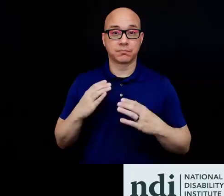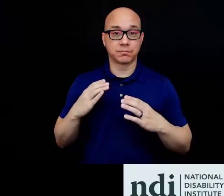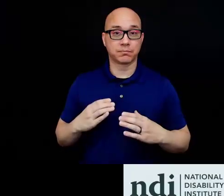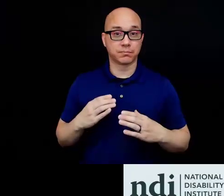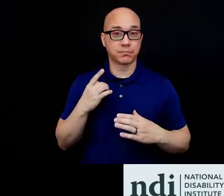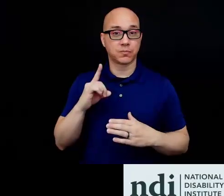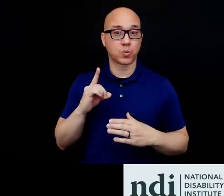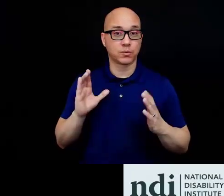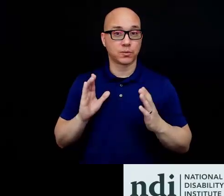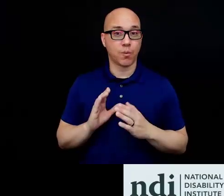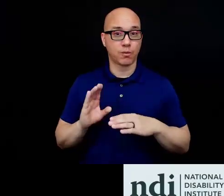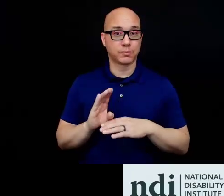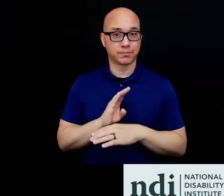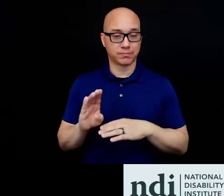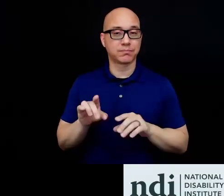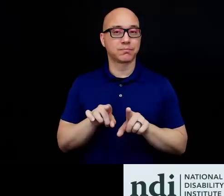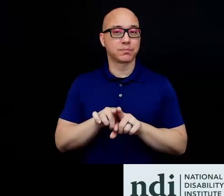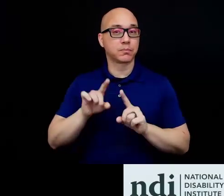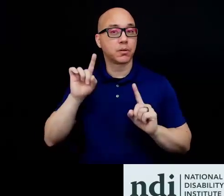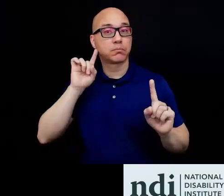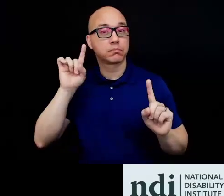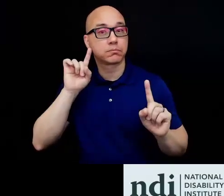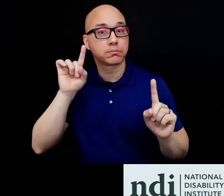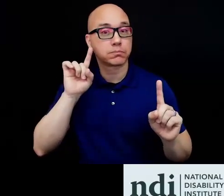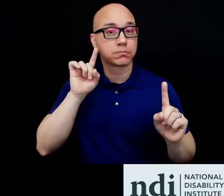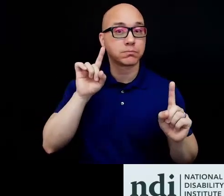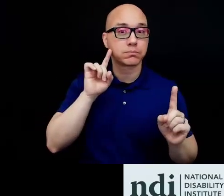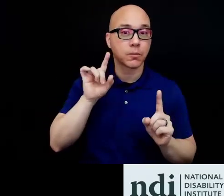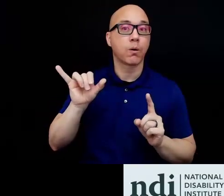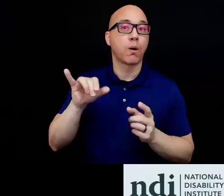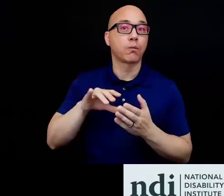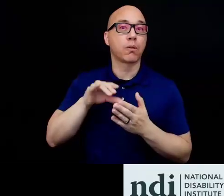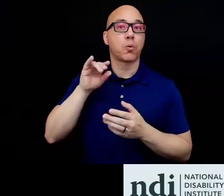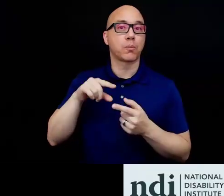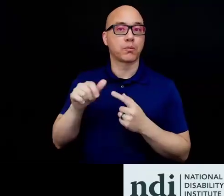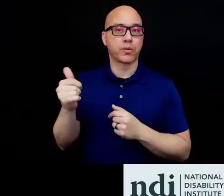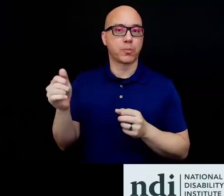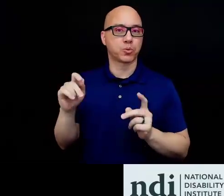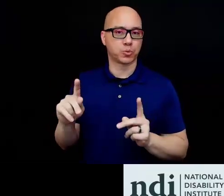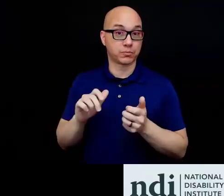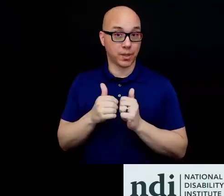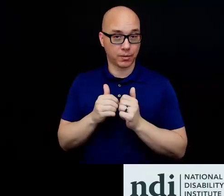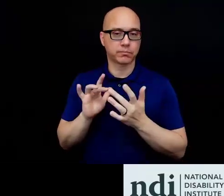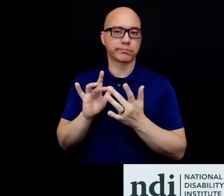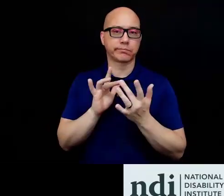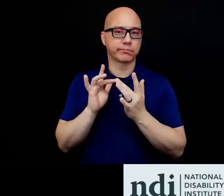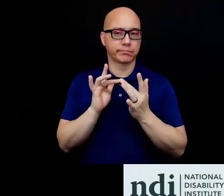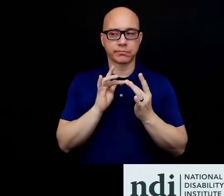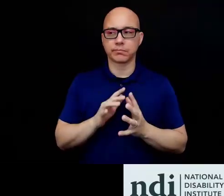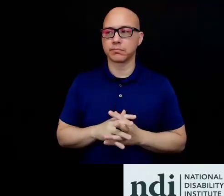They also learn about other opportunities apart from grant funding by networking. Next